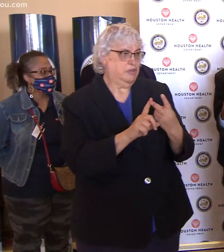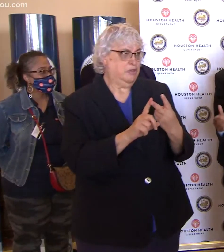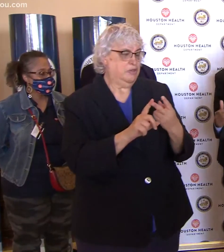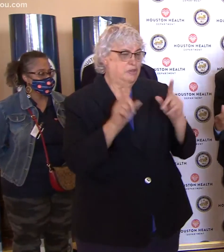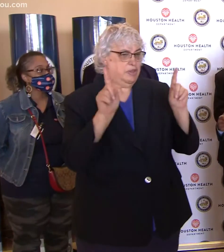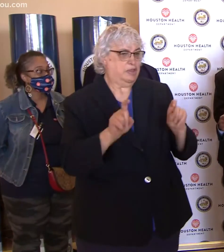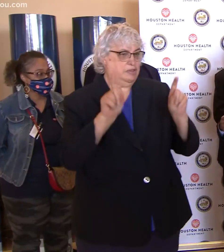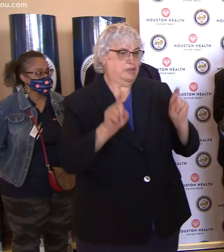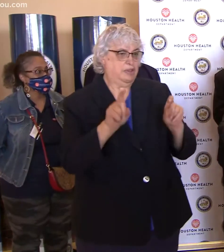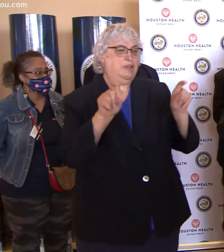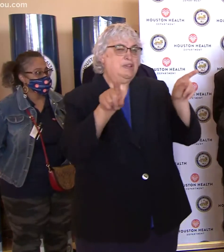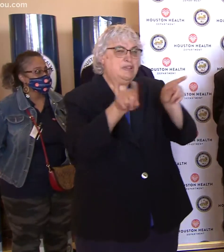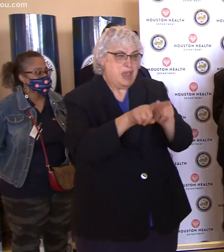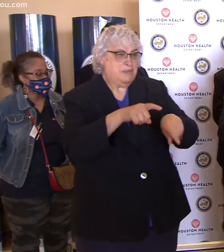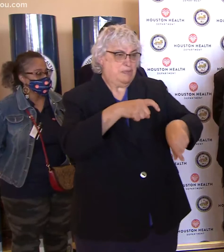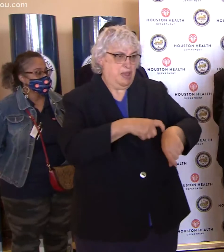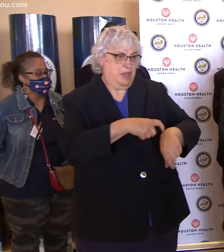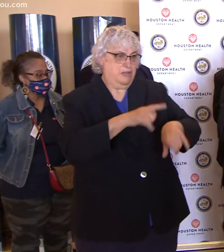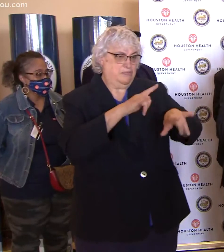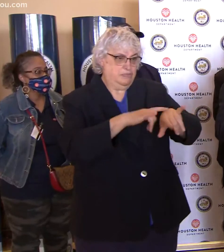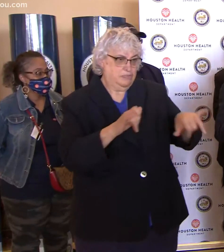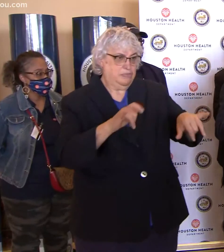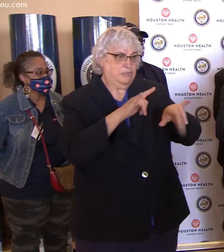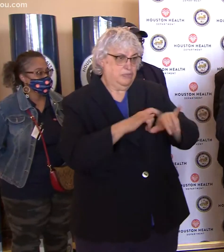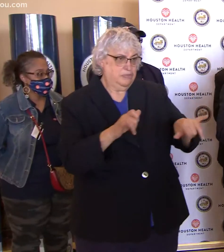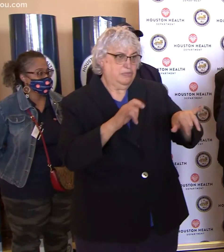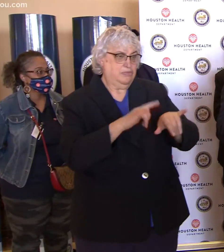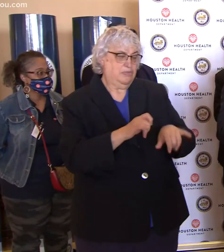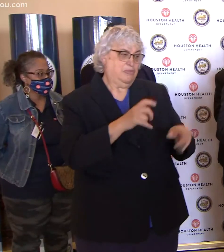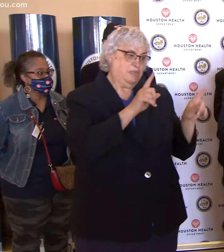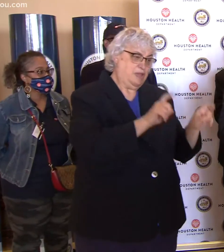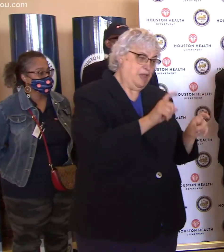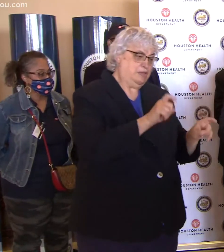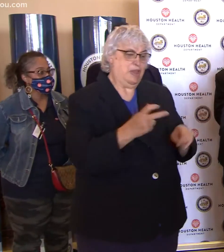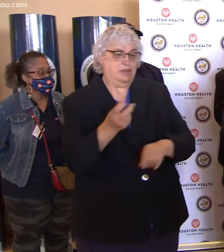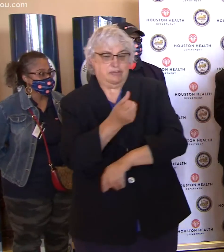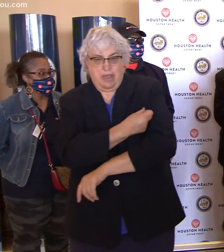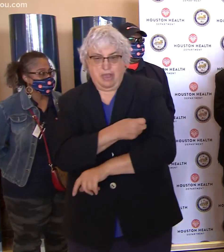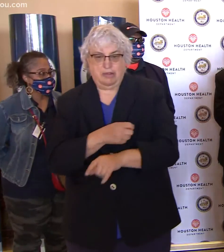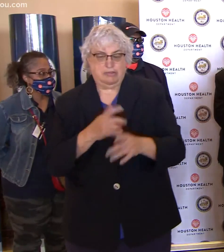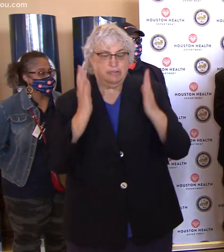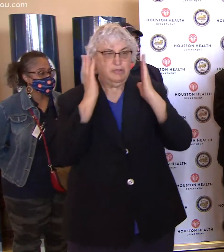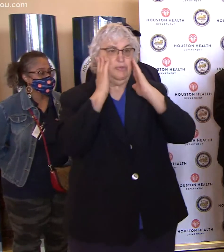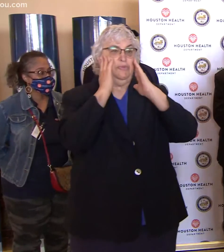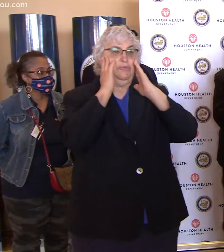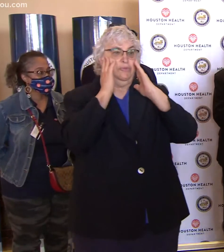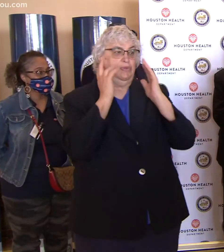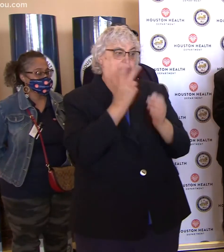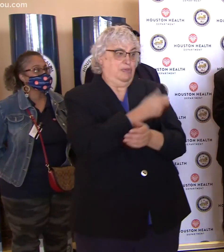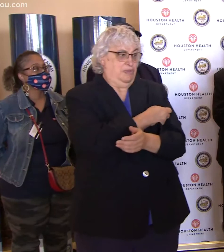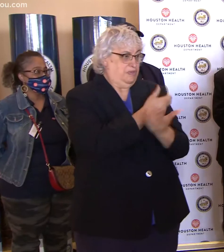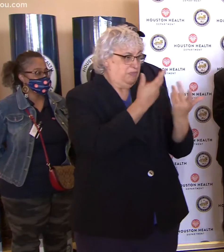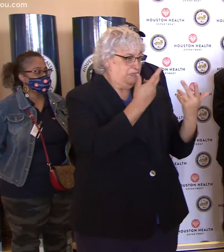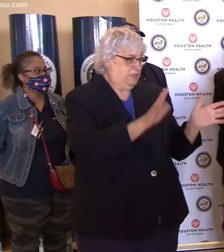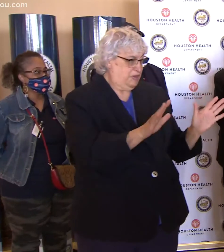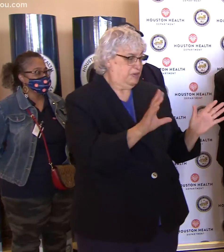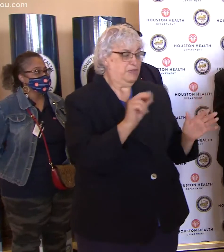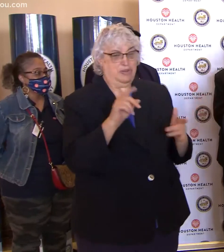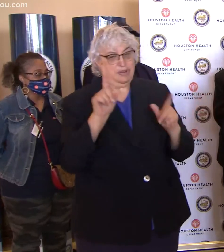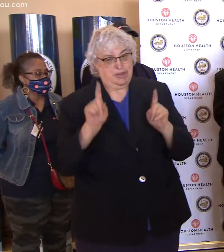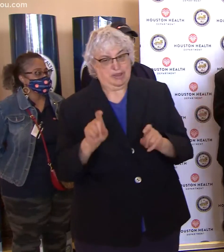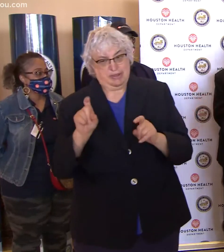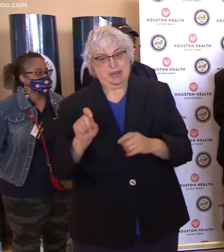of the testing. And we're having to do both at the same time. So getting the vaccine doesn't mean you don't get tested. It